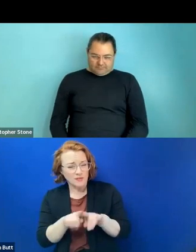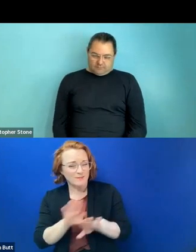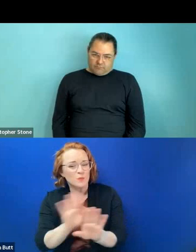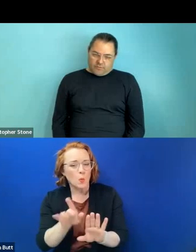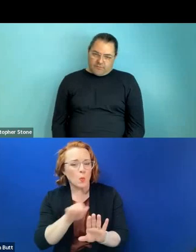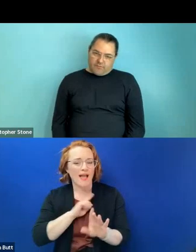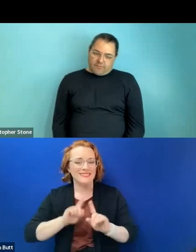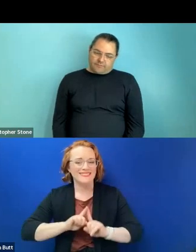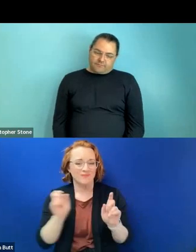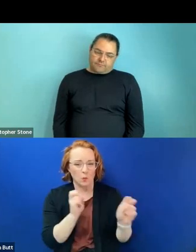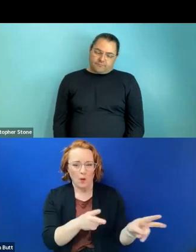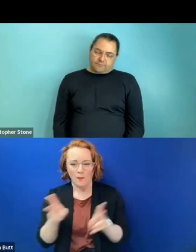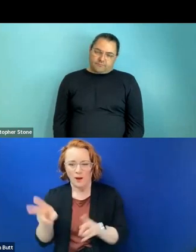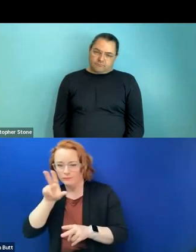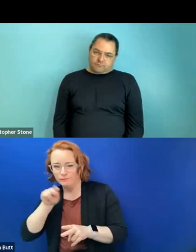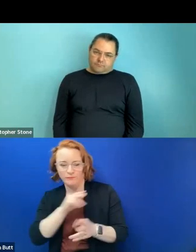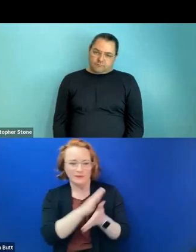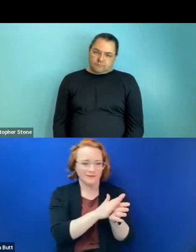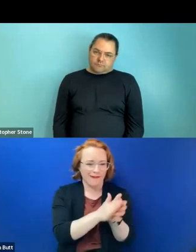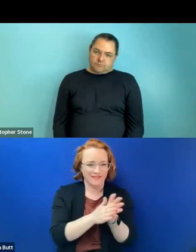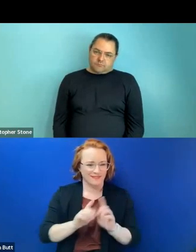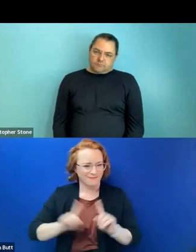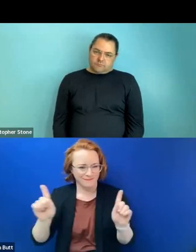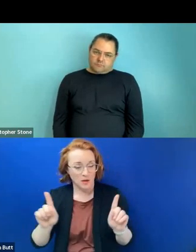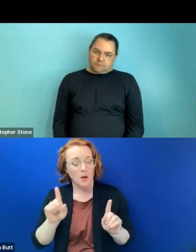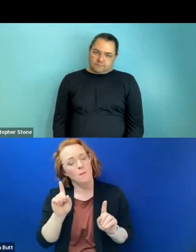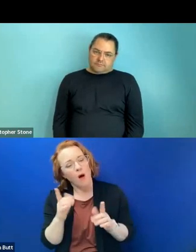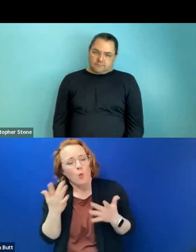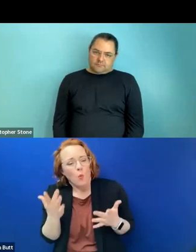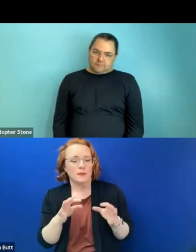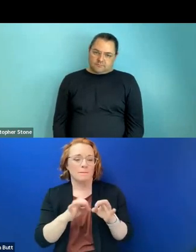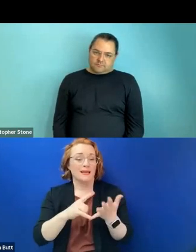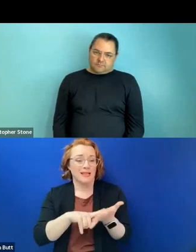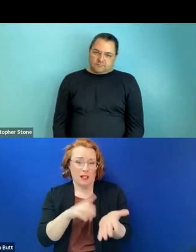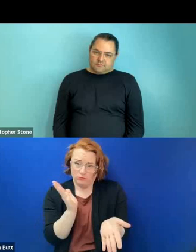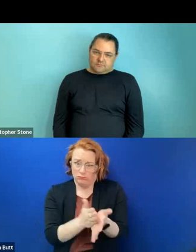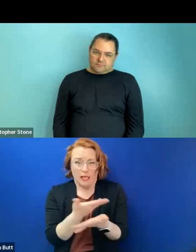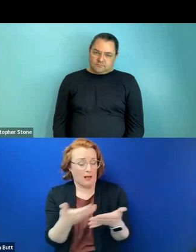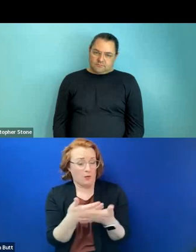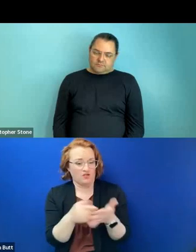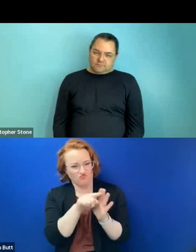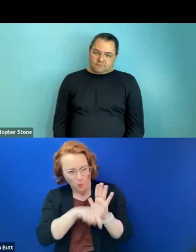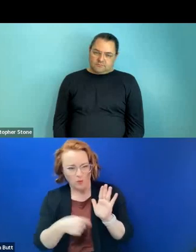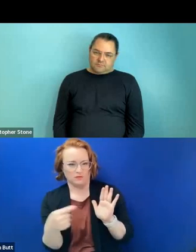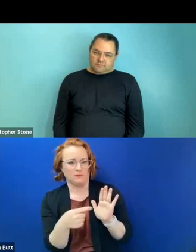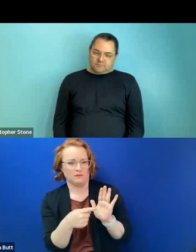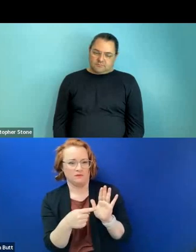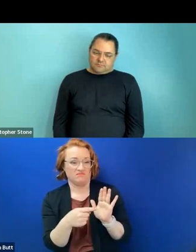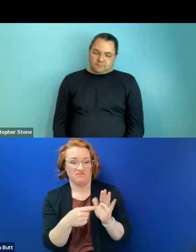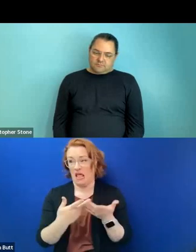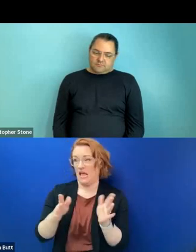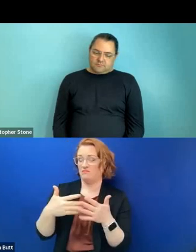modality. But generally, of course, BSL is also a language and it follows rules just like any other language